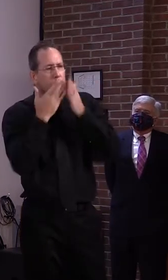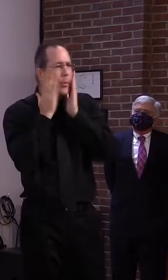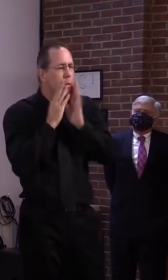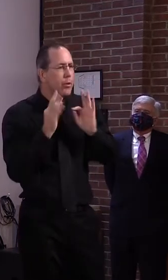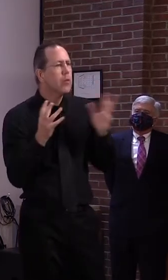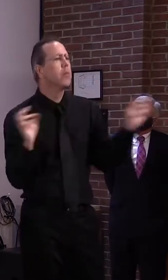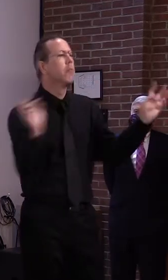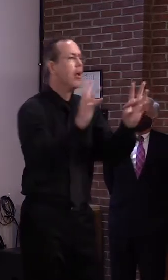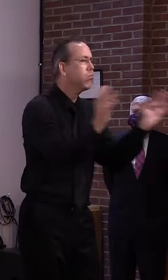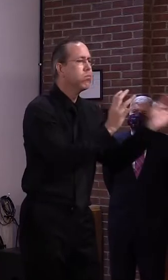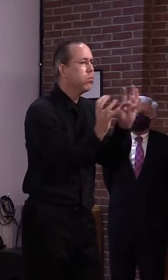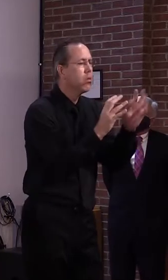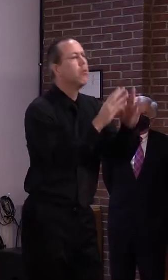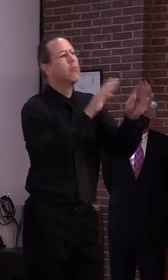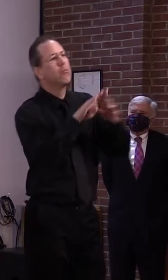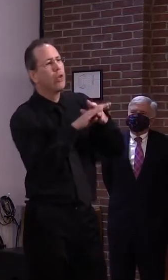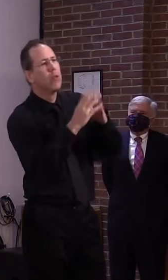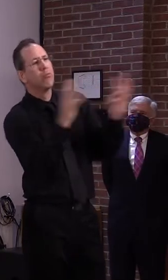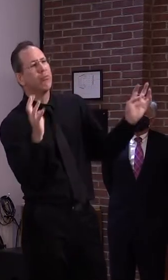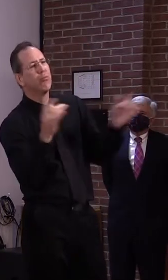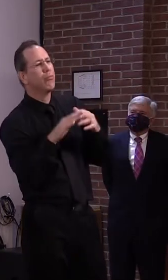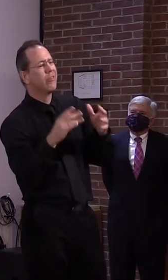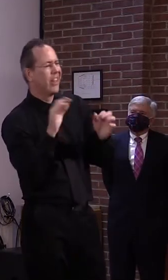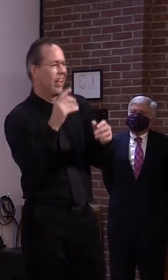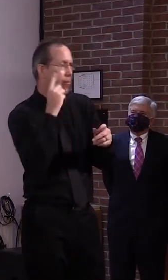keeping each other safe.